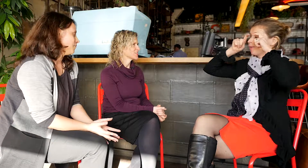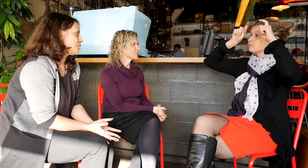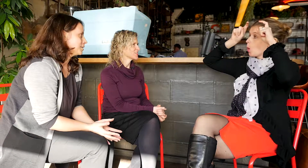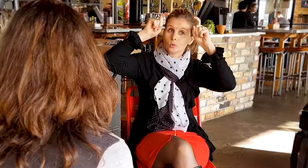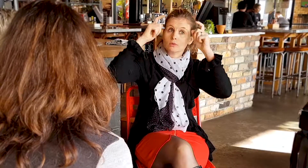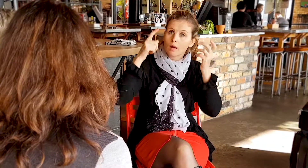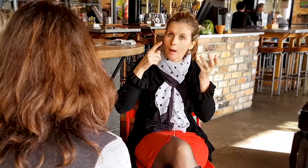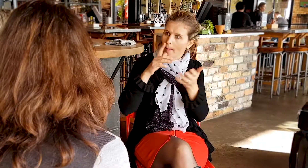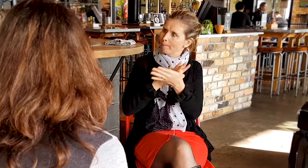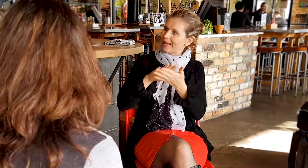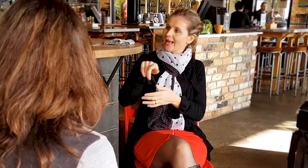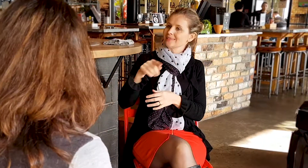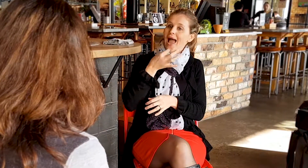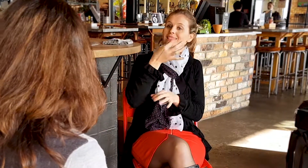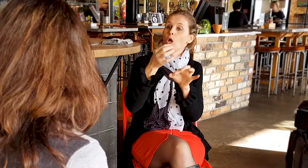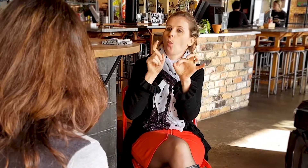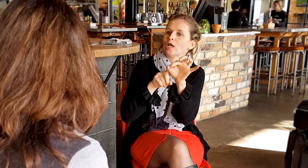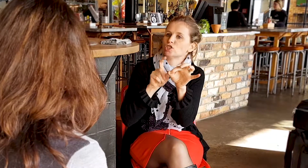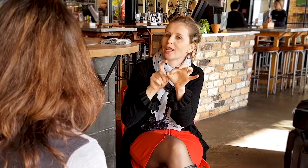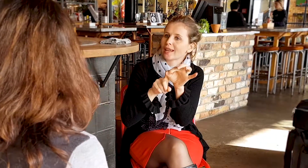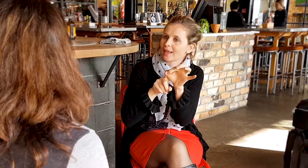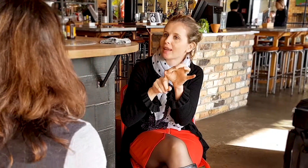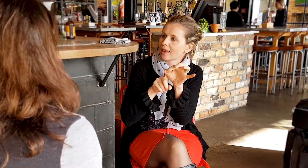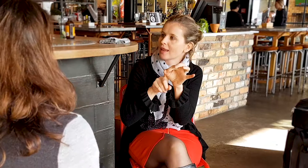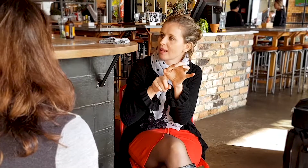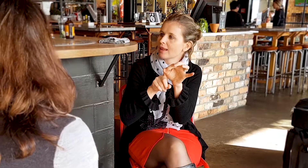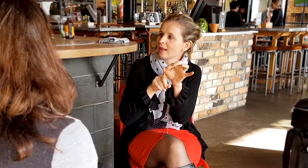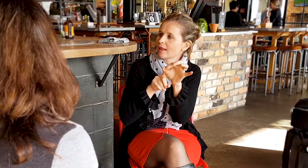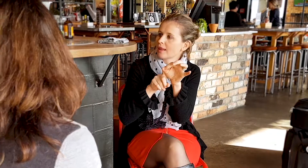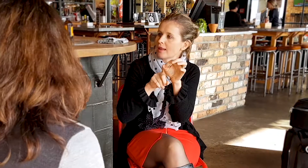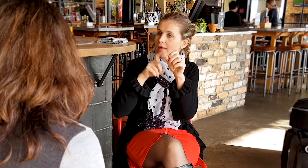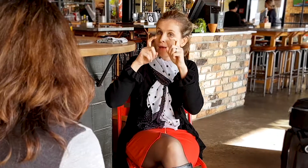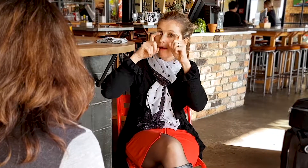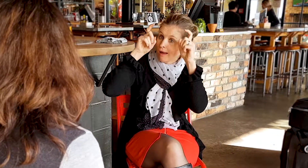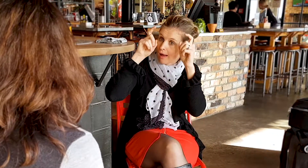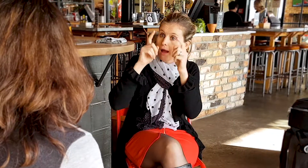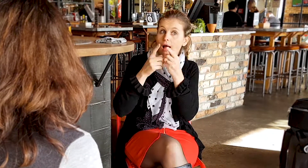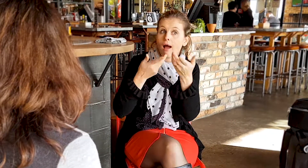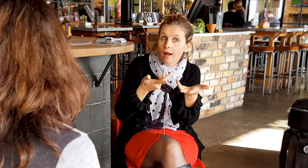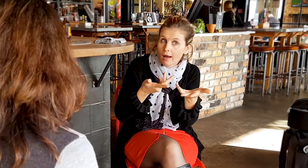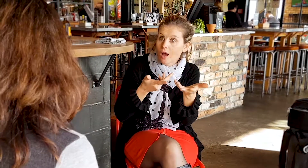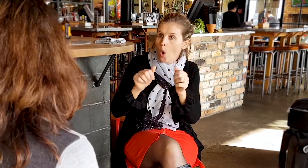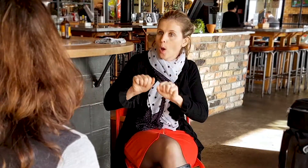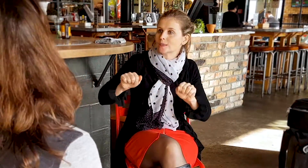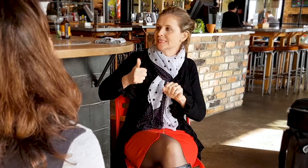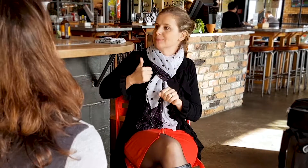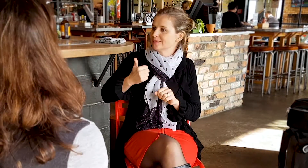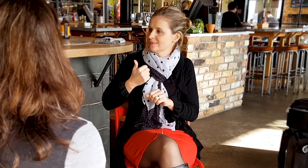Facial expression. You raise your eyebrows. And we use that in sign language to ask questions. But in sign language, it's so much more